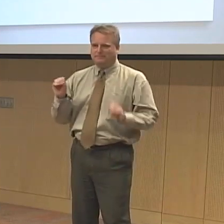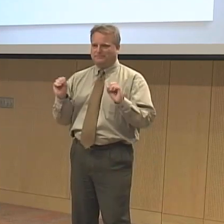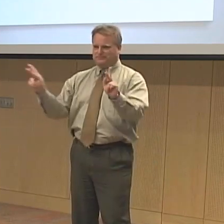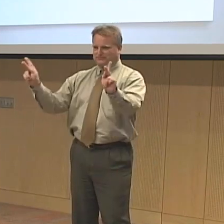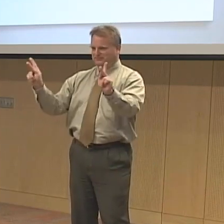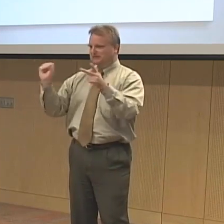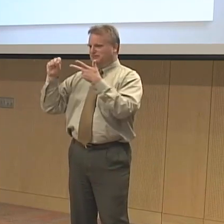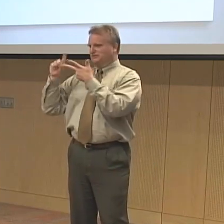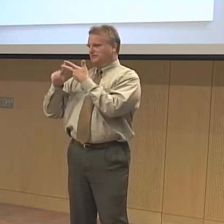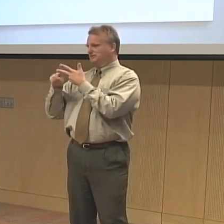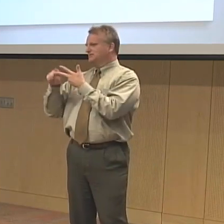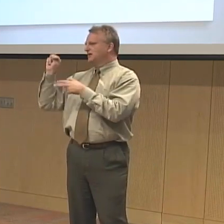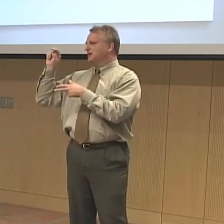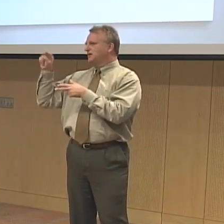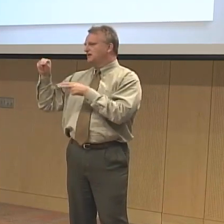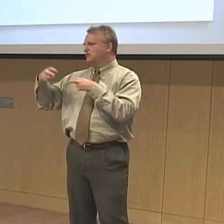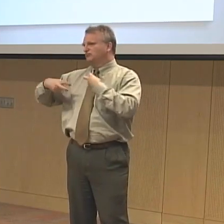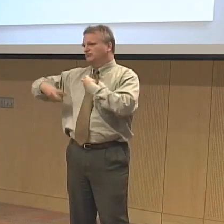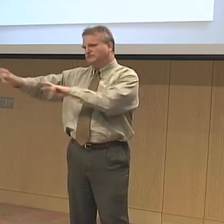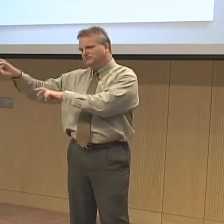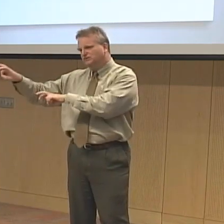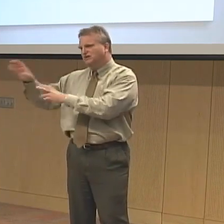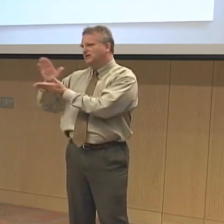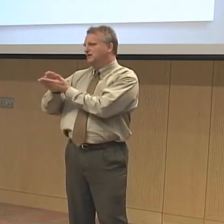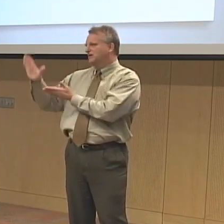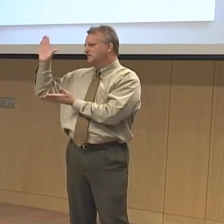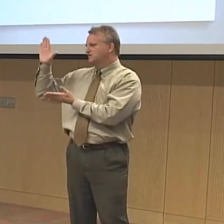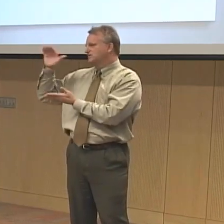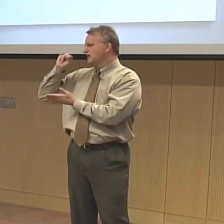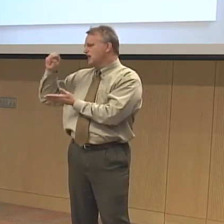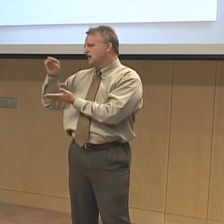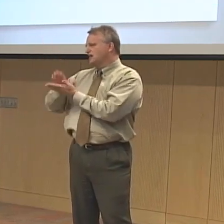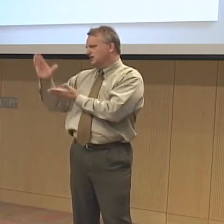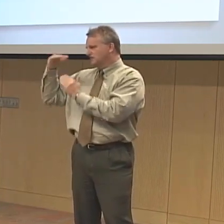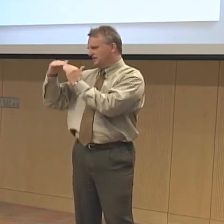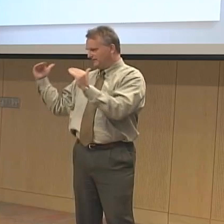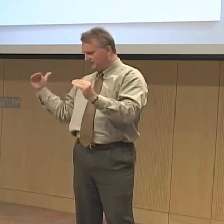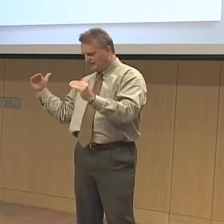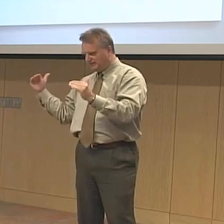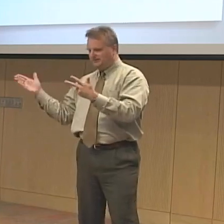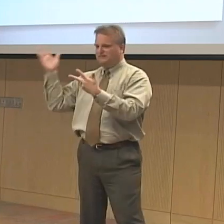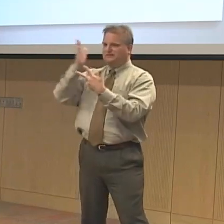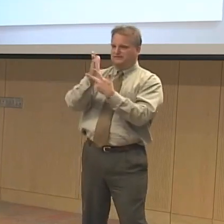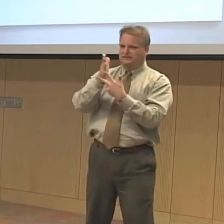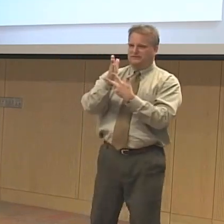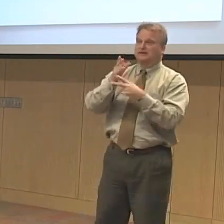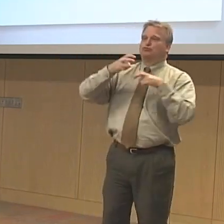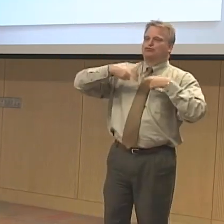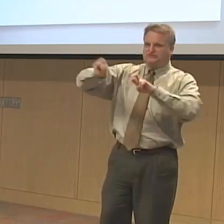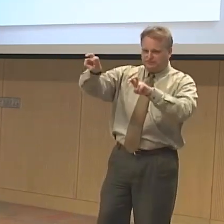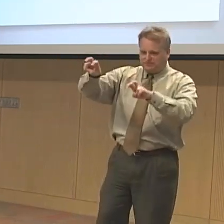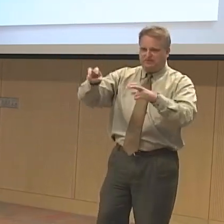opportunity. These are non-transferred credit classes, whereas the other 2 are credited classes.